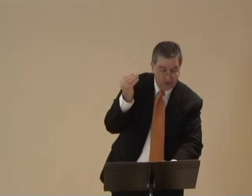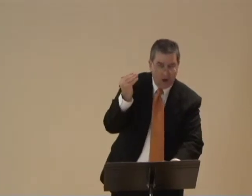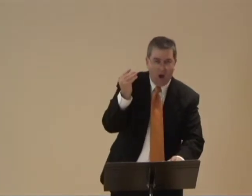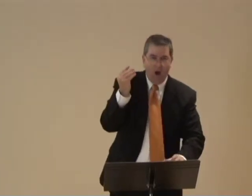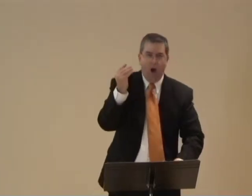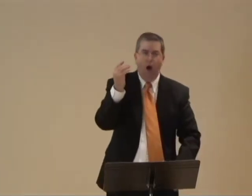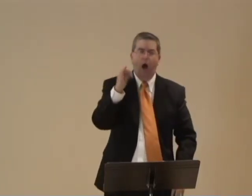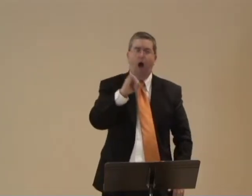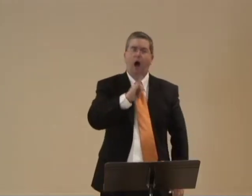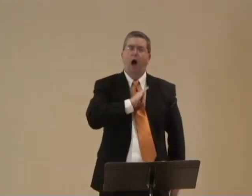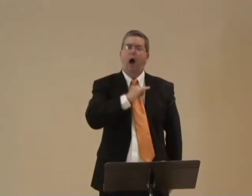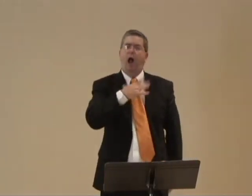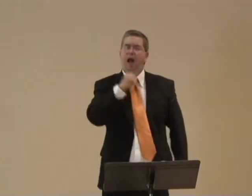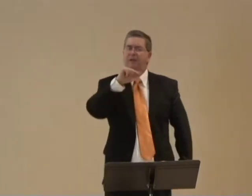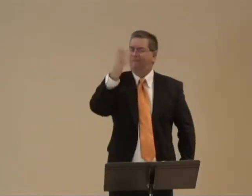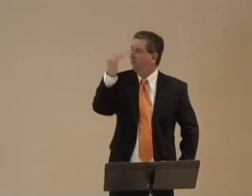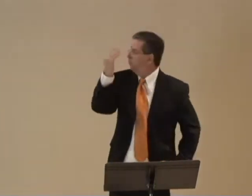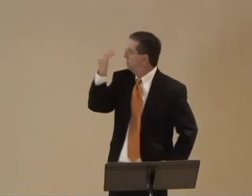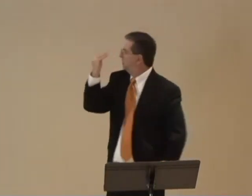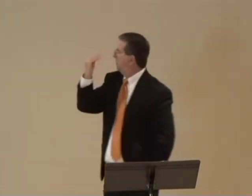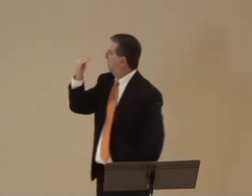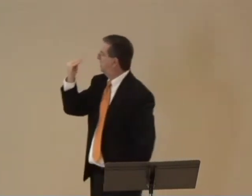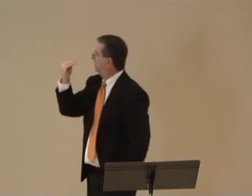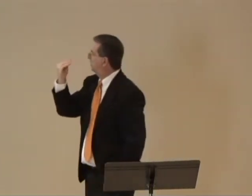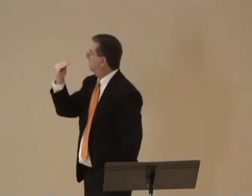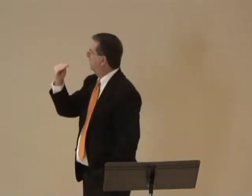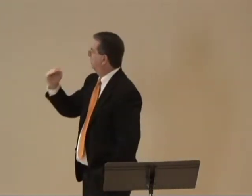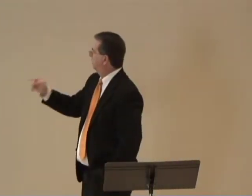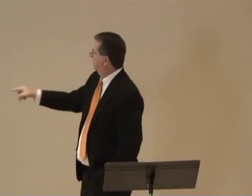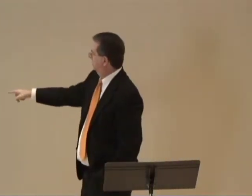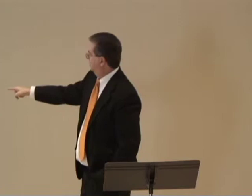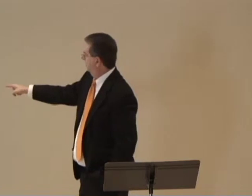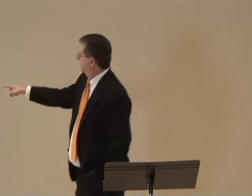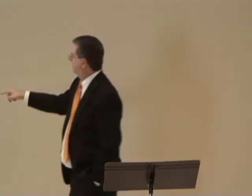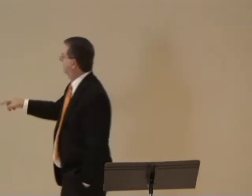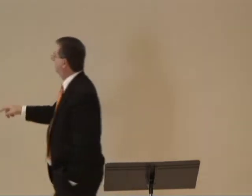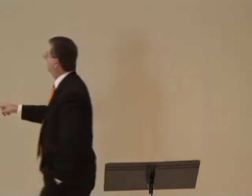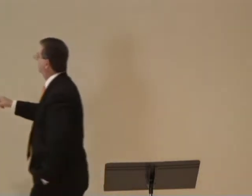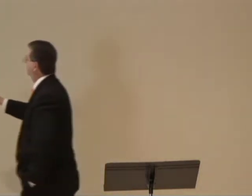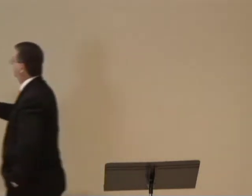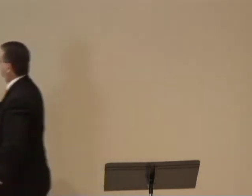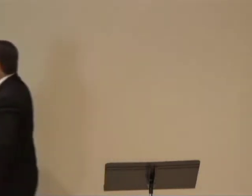Let's look at verse 14. I really like this verse here.